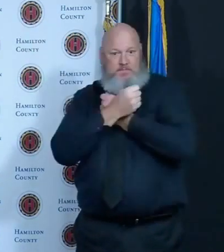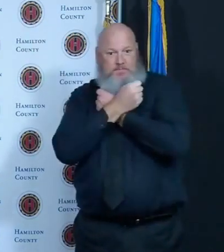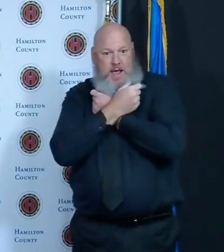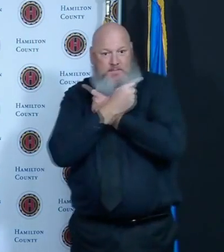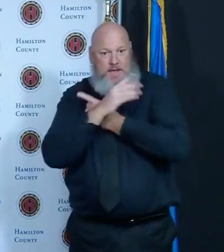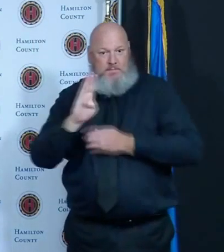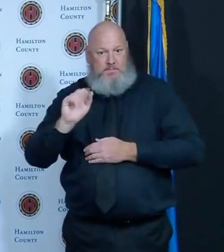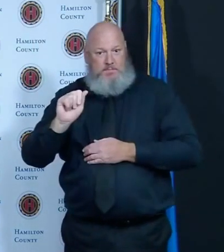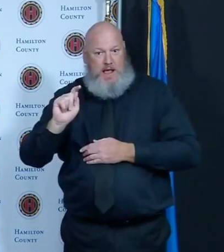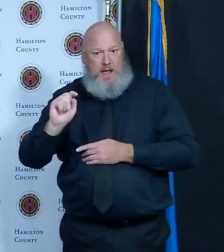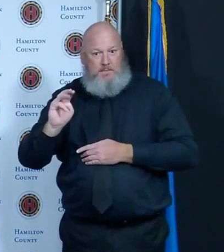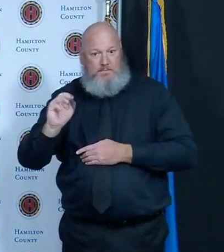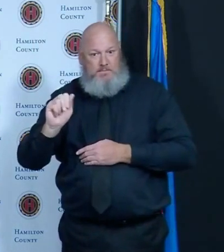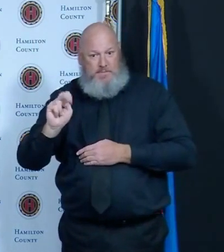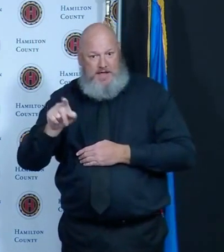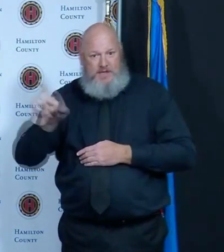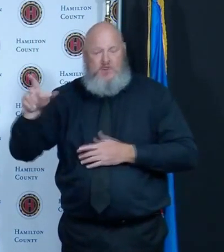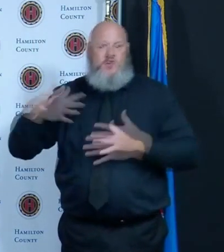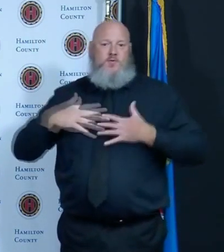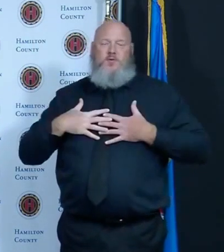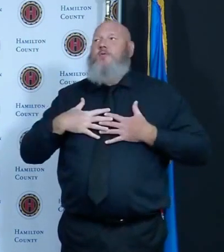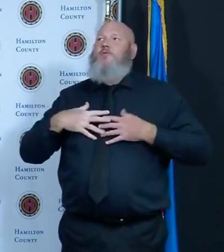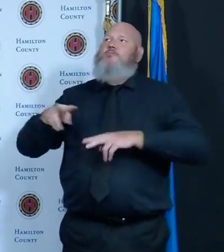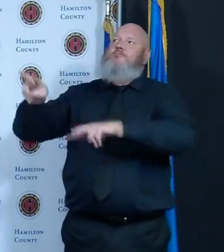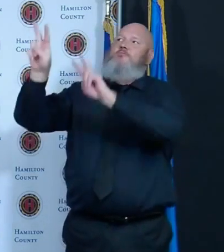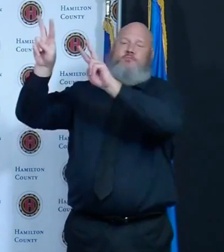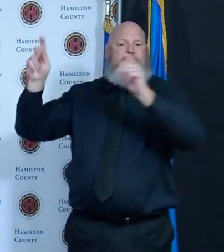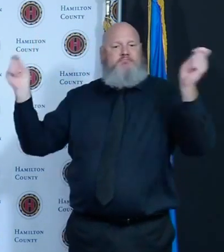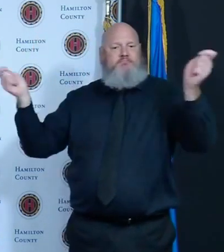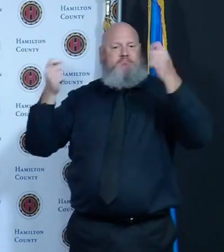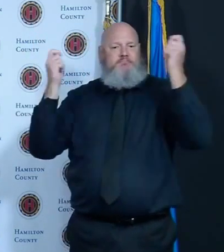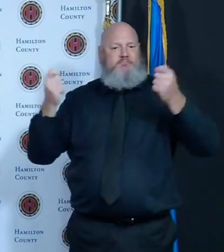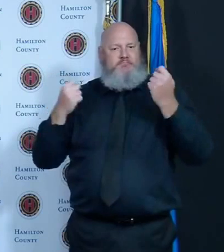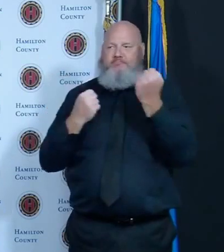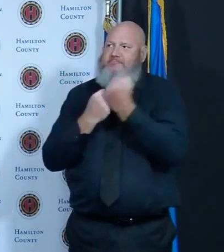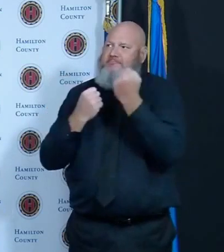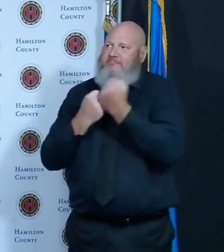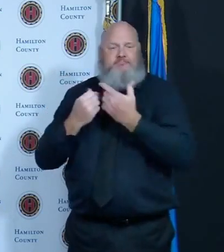initiative and for doing this to give us something positive to respond to in our community.